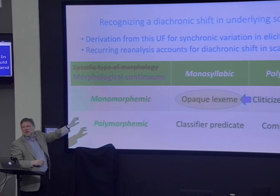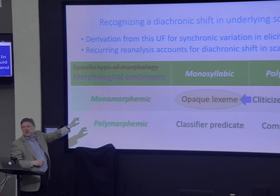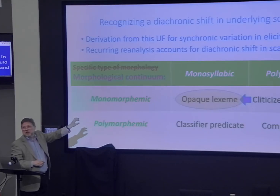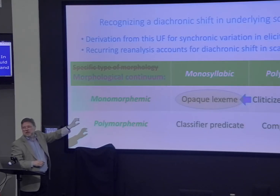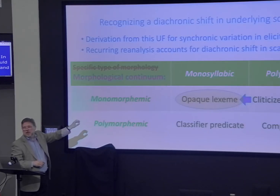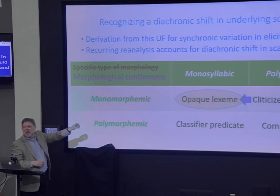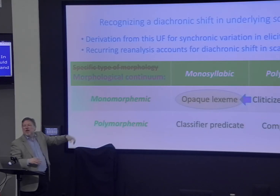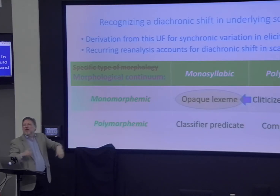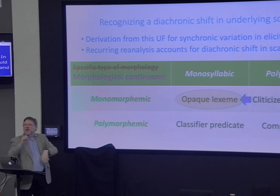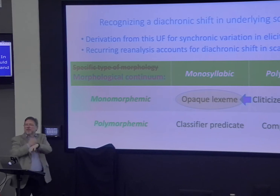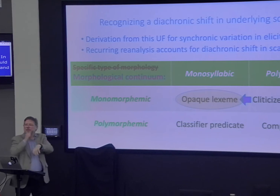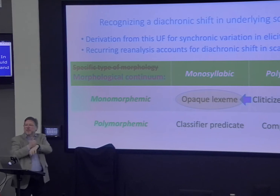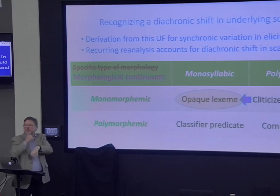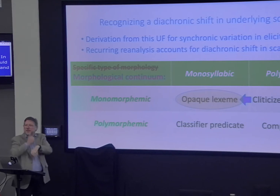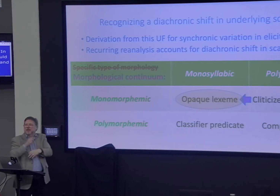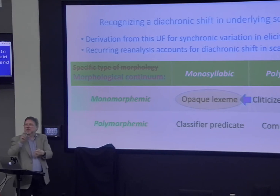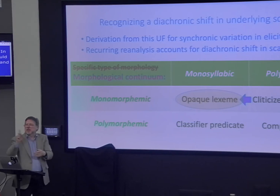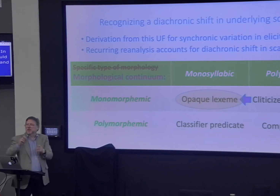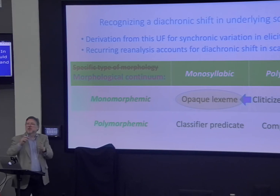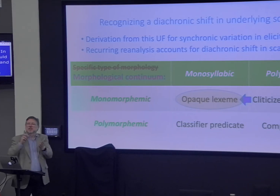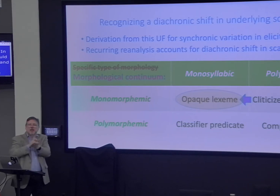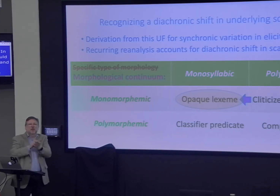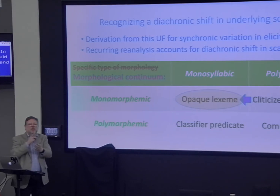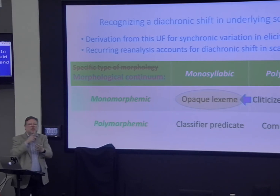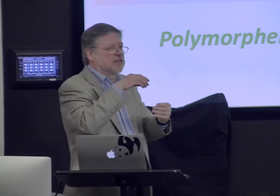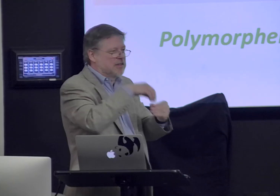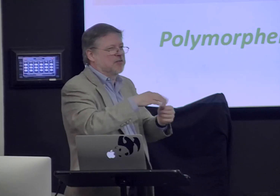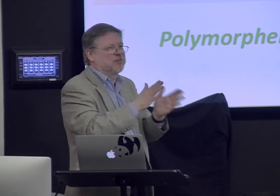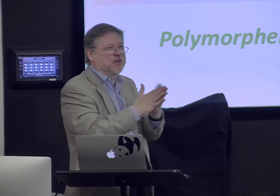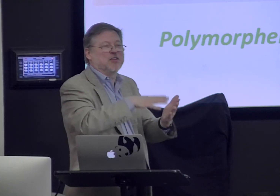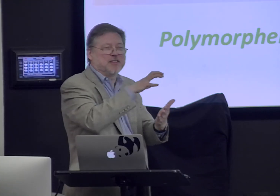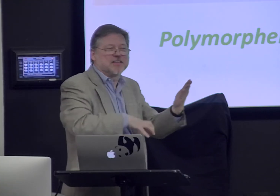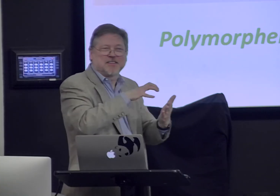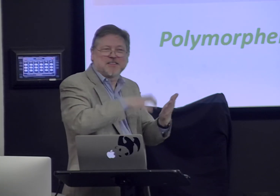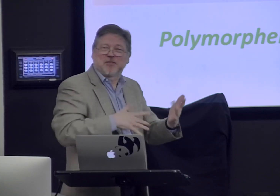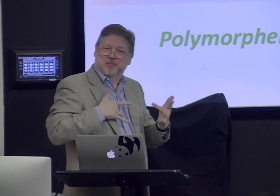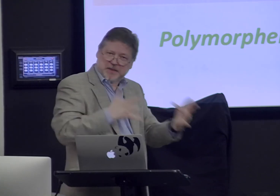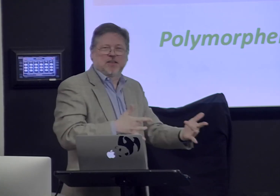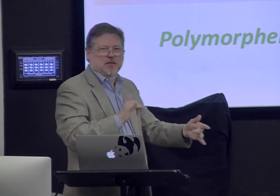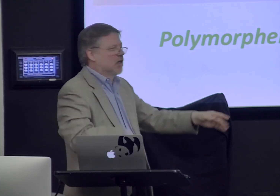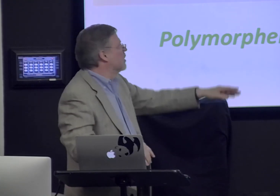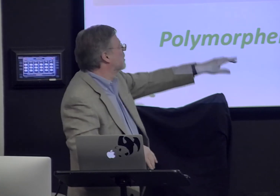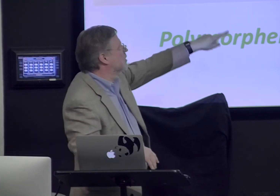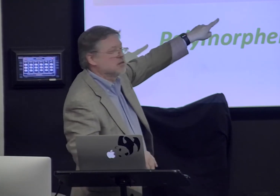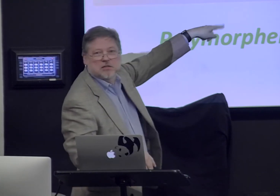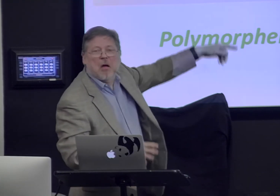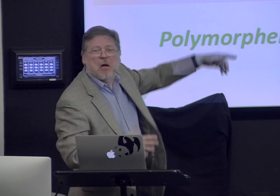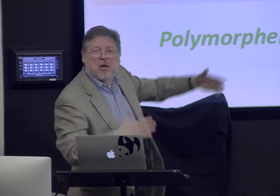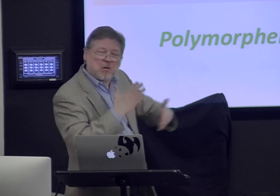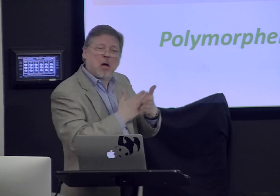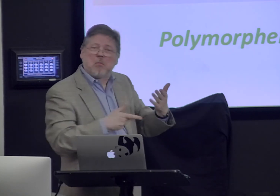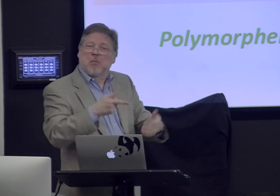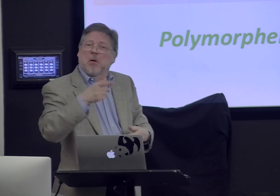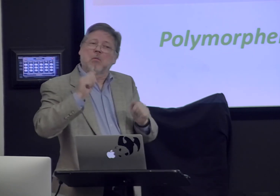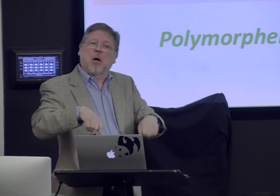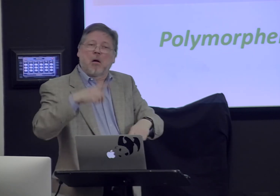Over time, they would become a cliticized polyword, and with further evolution, they would become opaque lexemes, which are